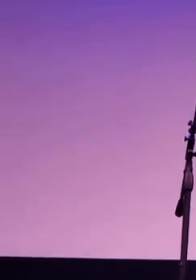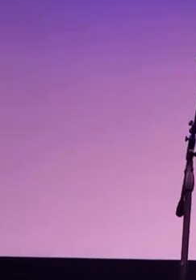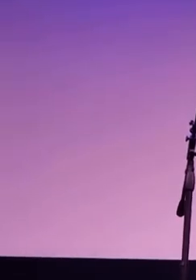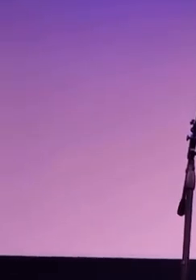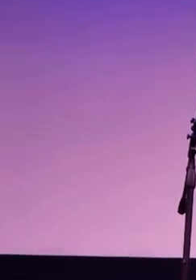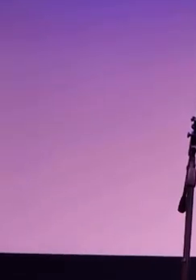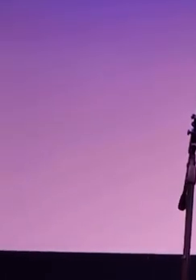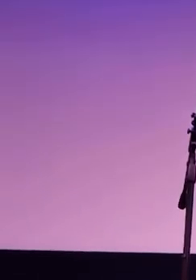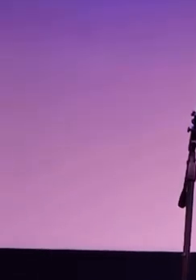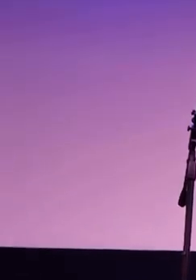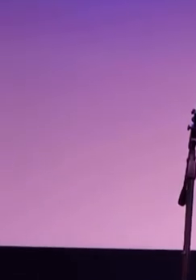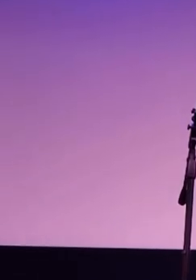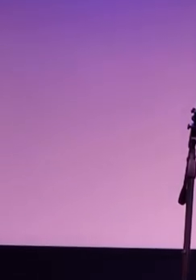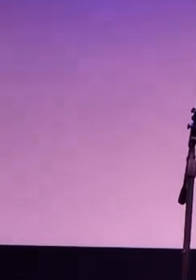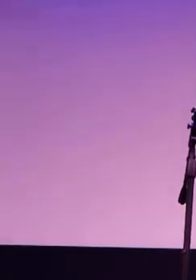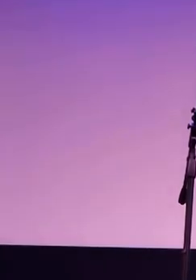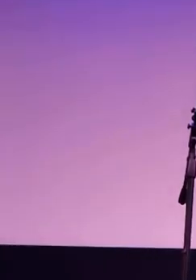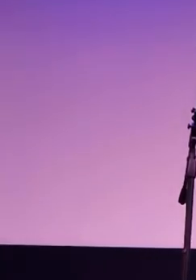doing that because,